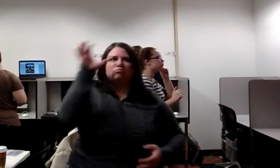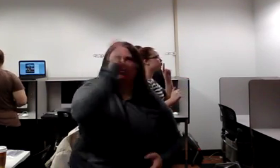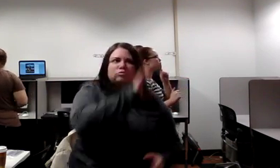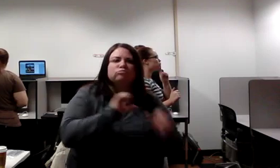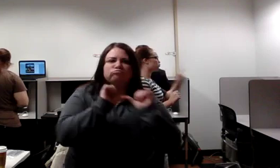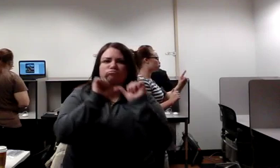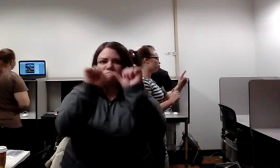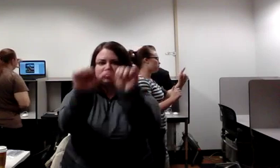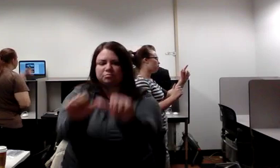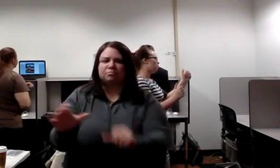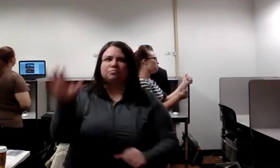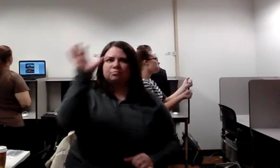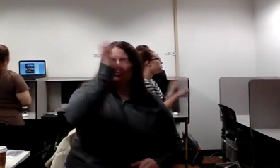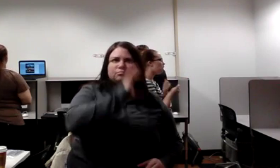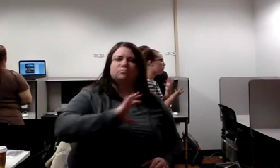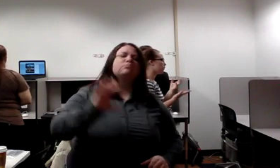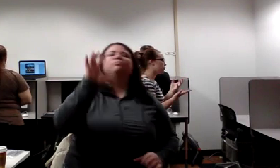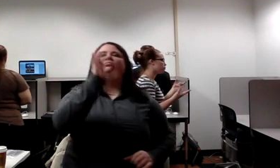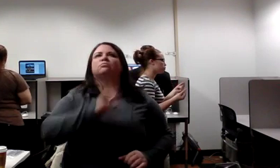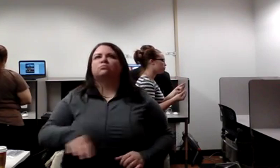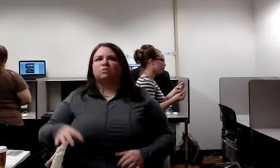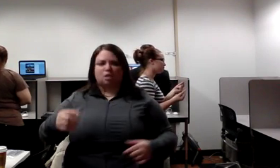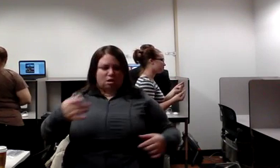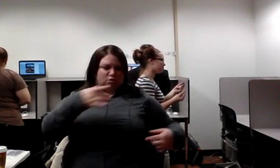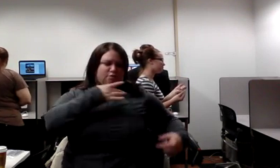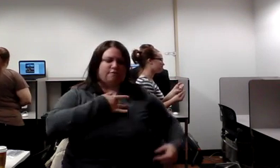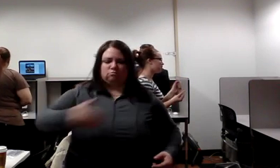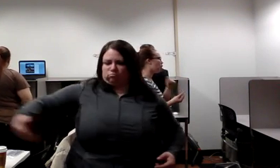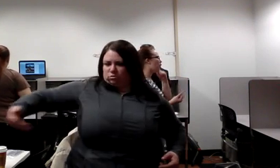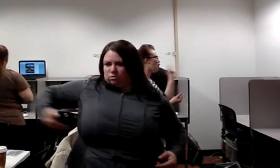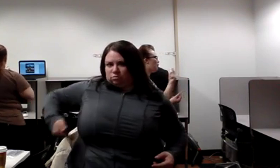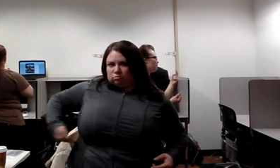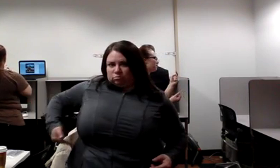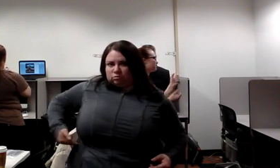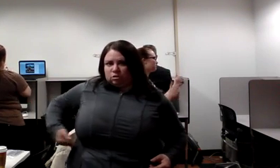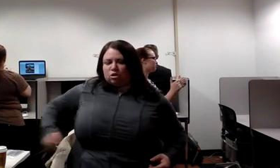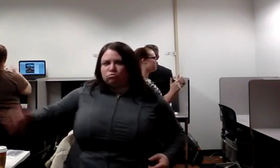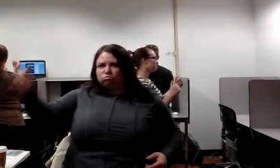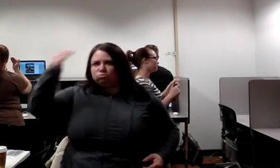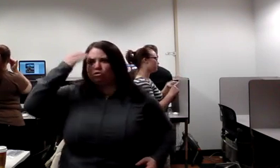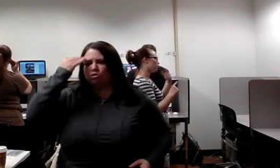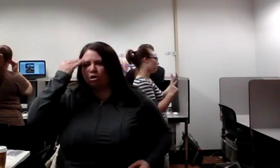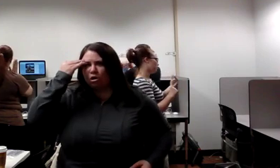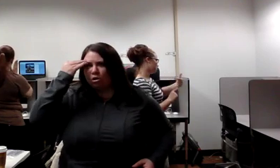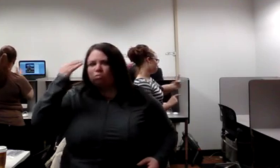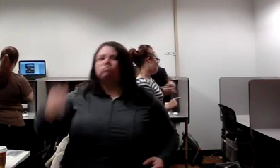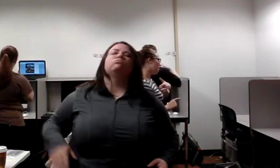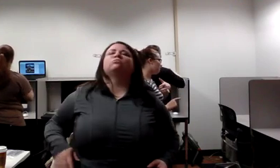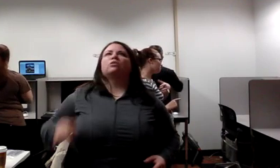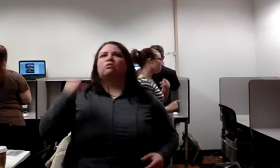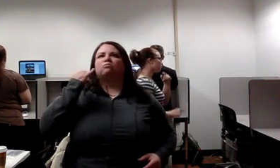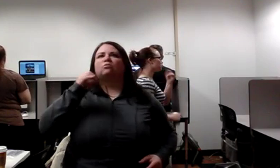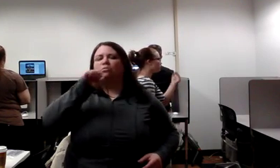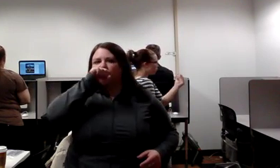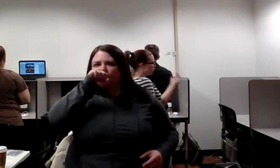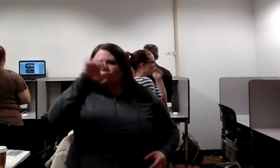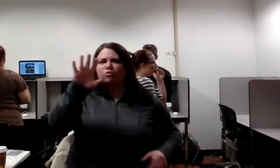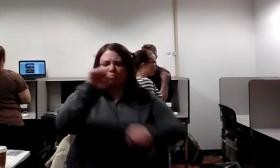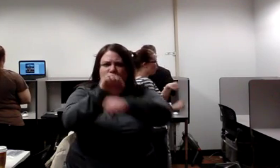matters of the heart, you'll know when you find it. And like any great relationship, it just gets better and better as the years roll on. So